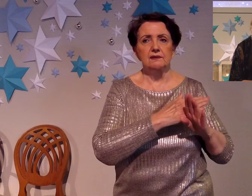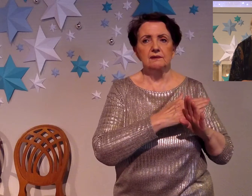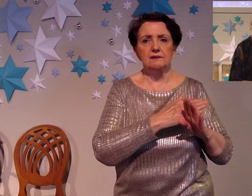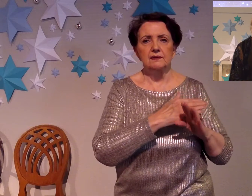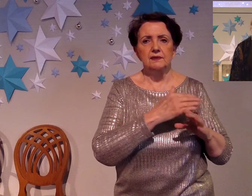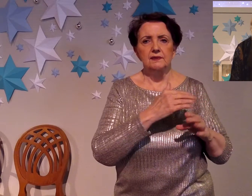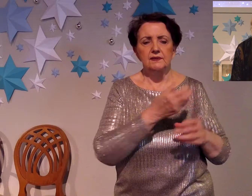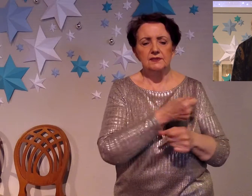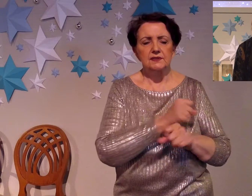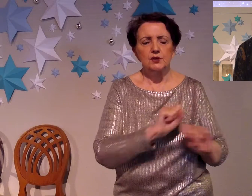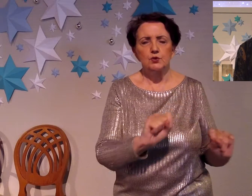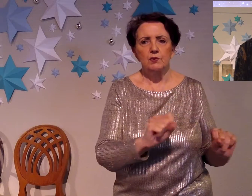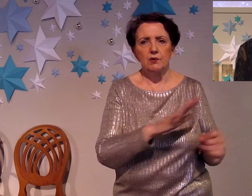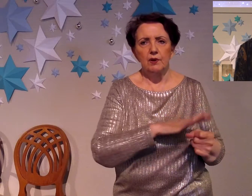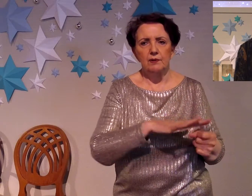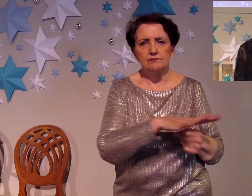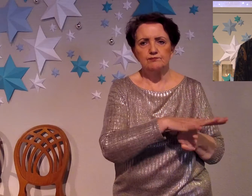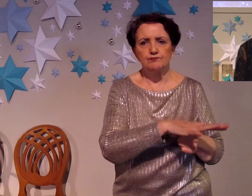inner sanctuary.